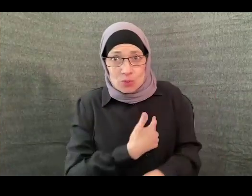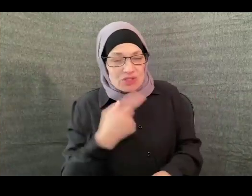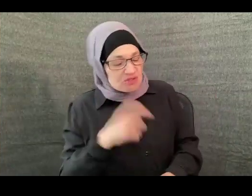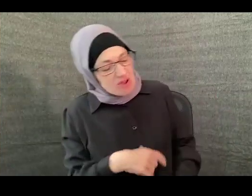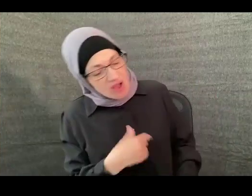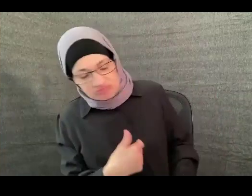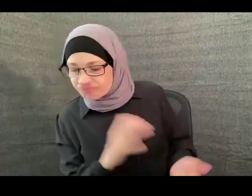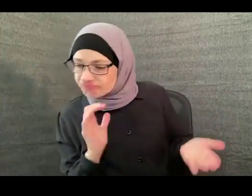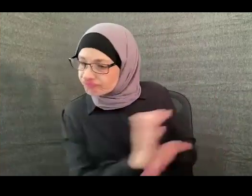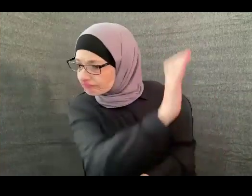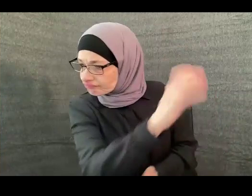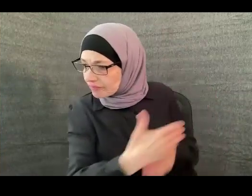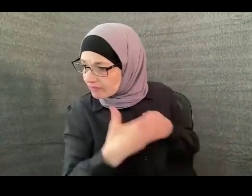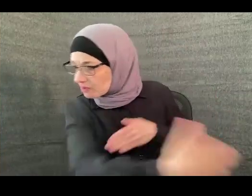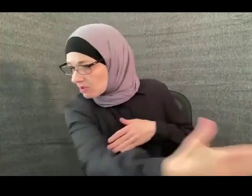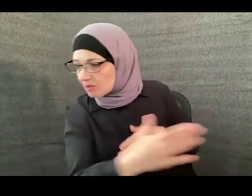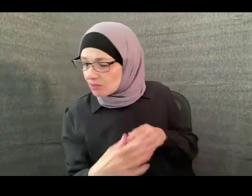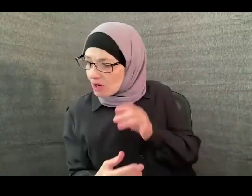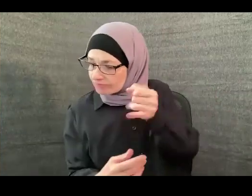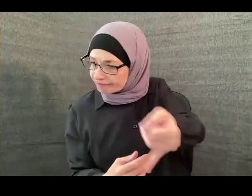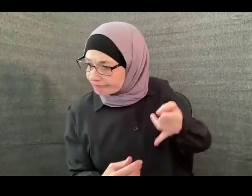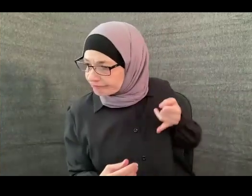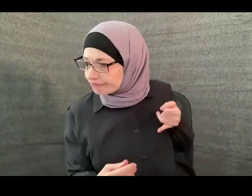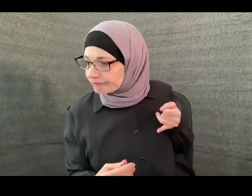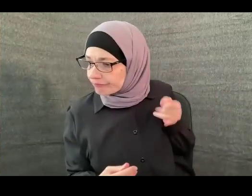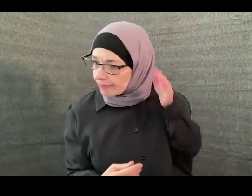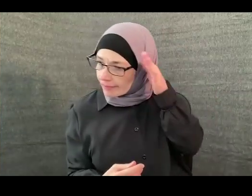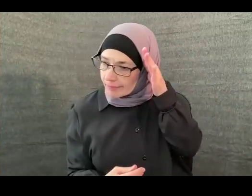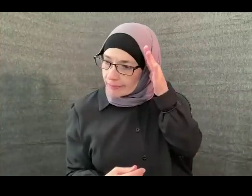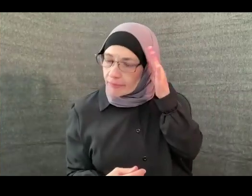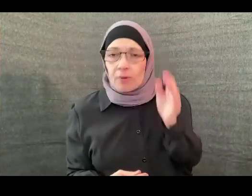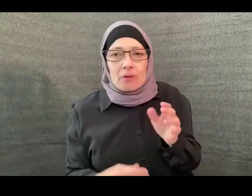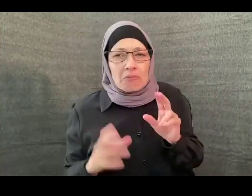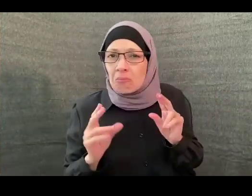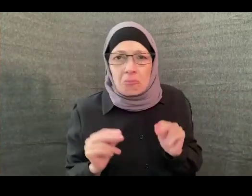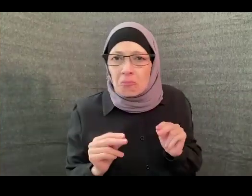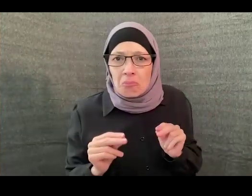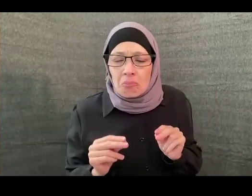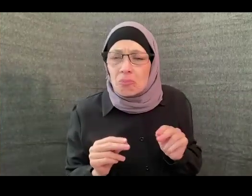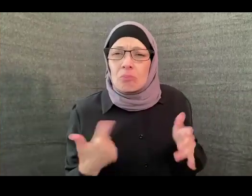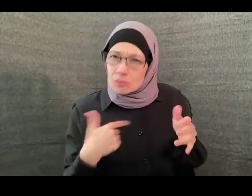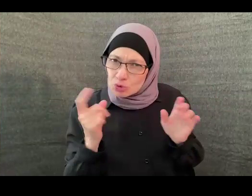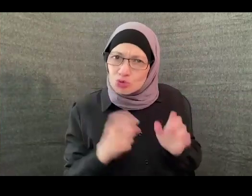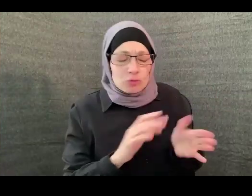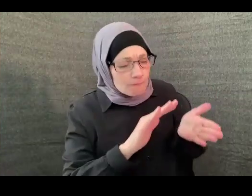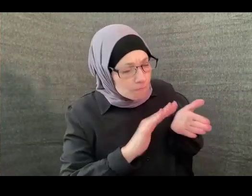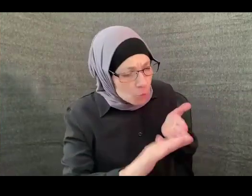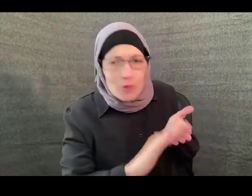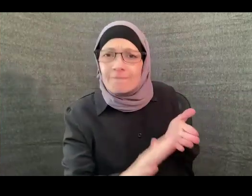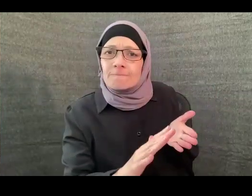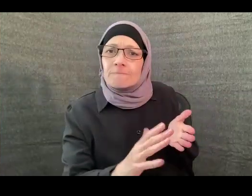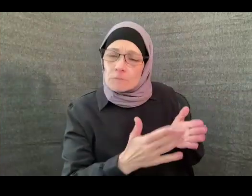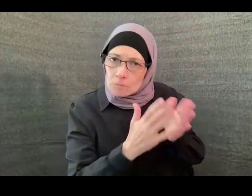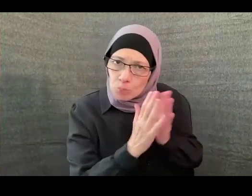So they pray to Allah to forgive us and our brothers who came to Islam before